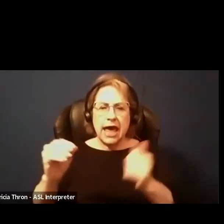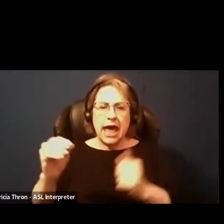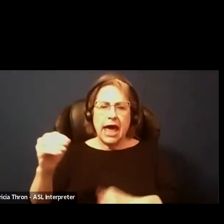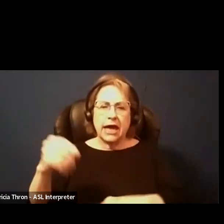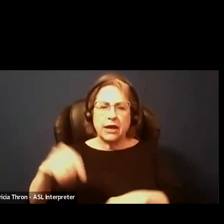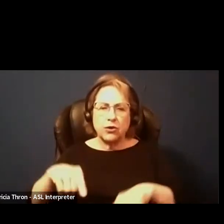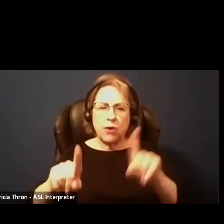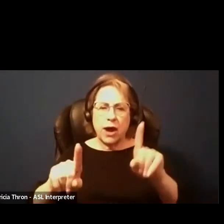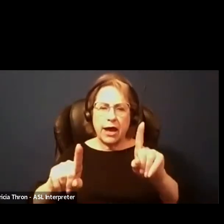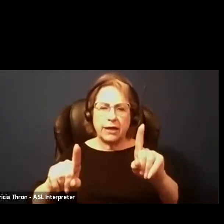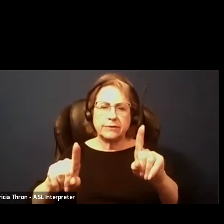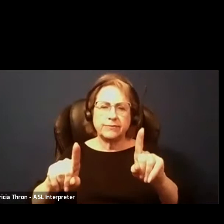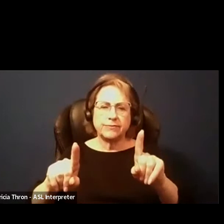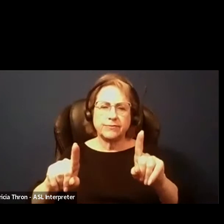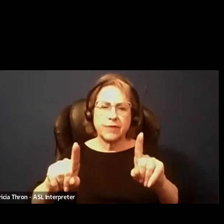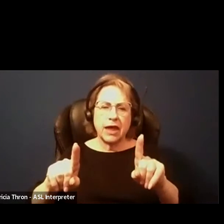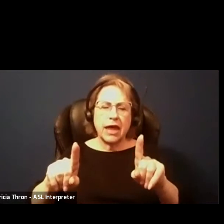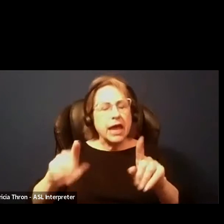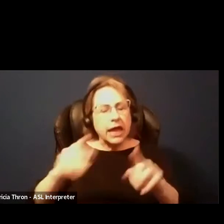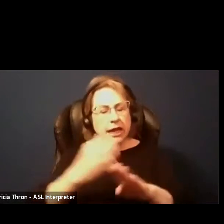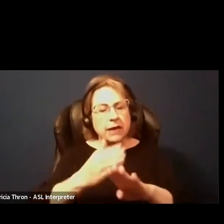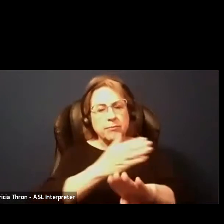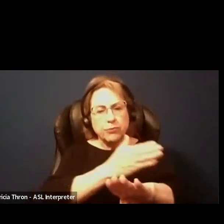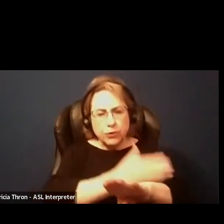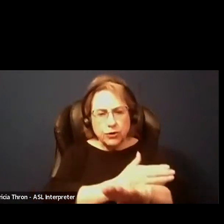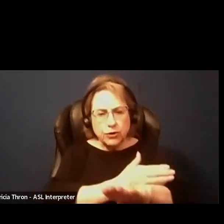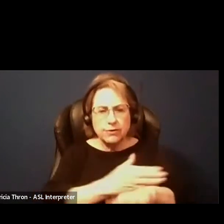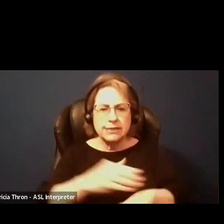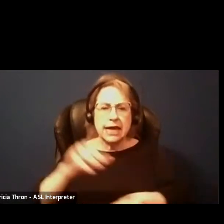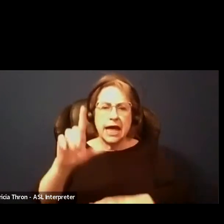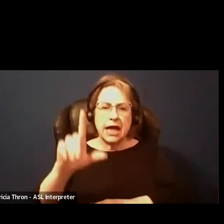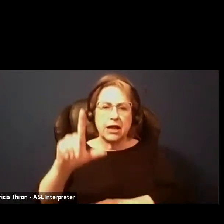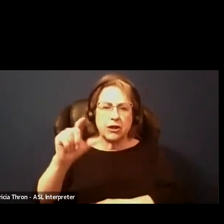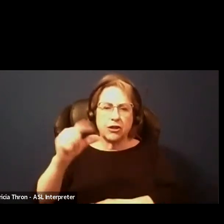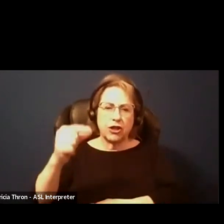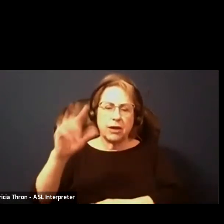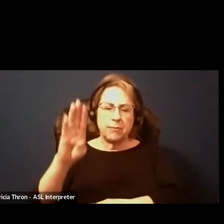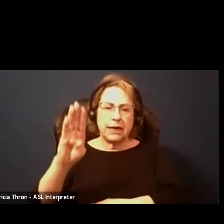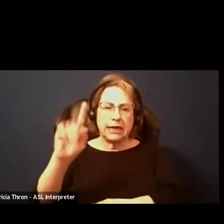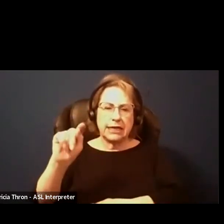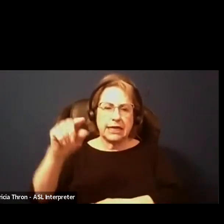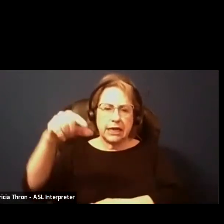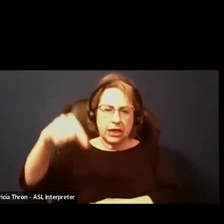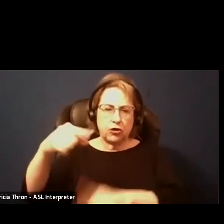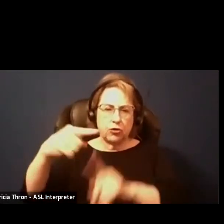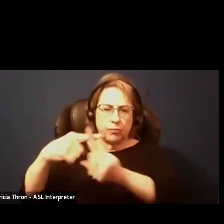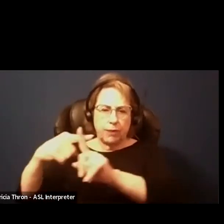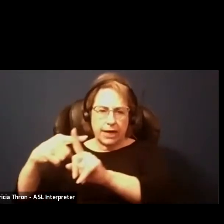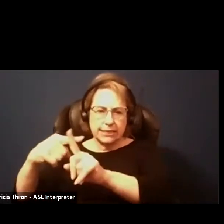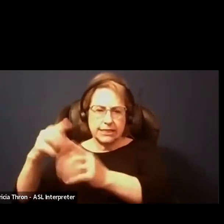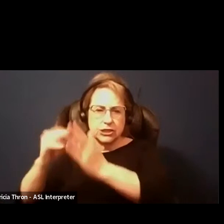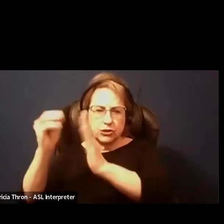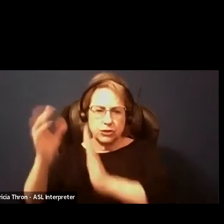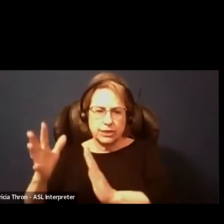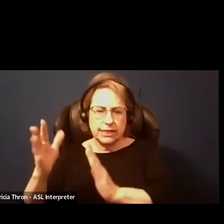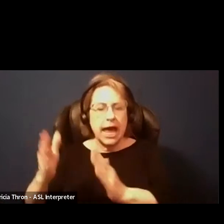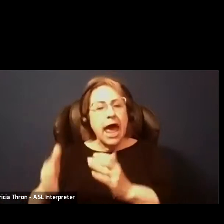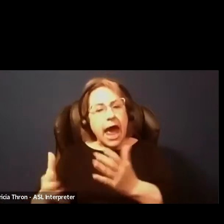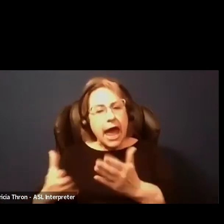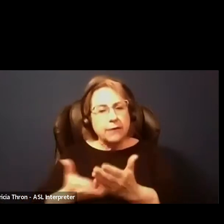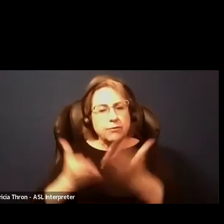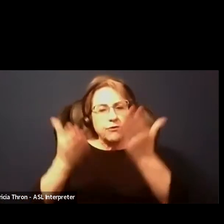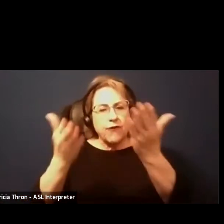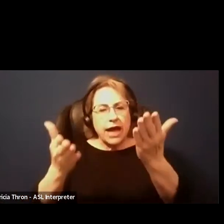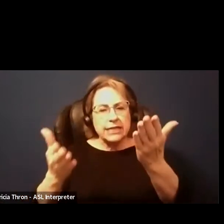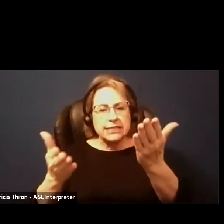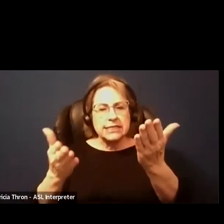welcoming schools, improves understanding of LGBTQIA+ students, and supports educators to provide services in